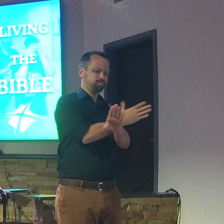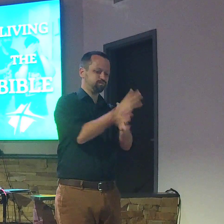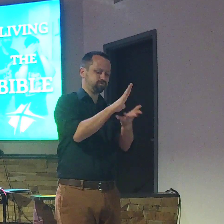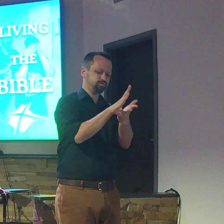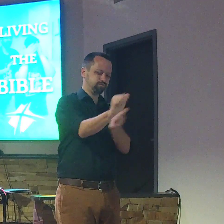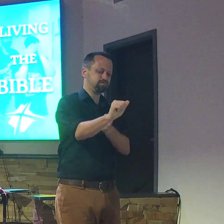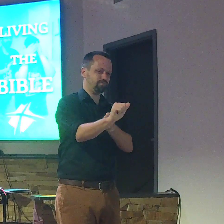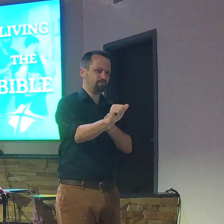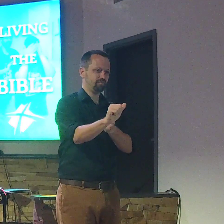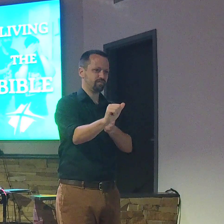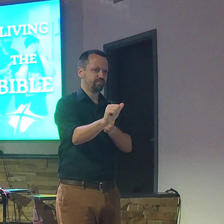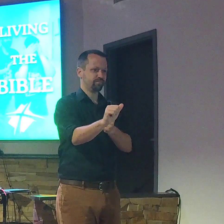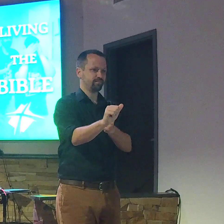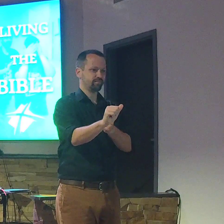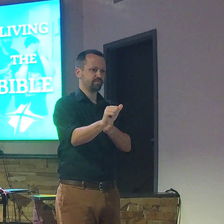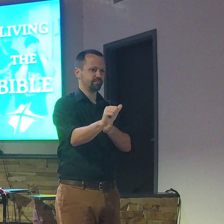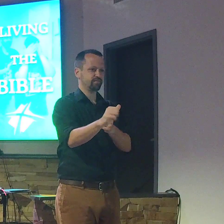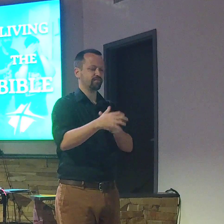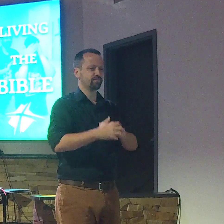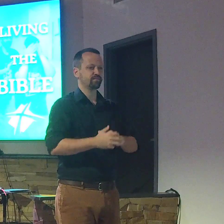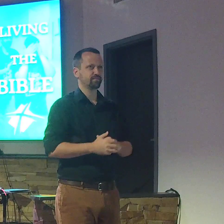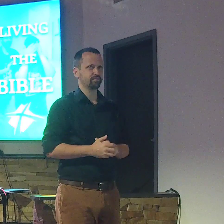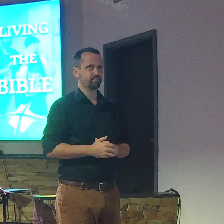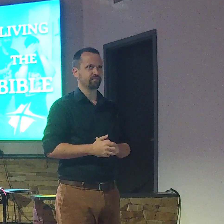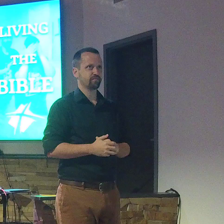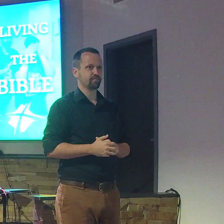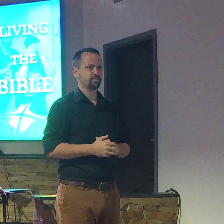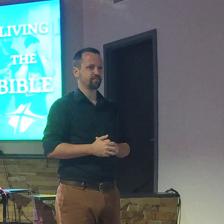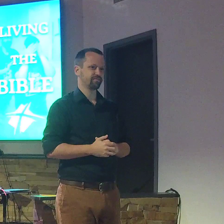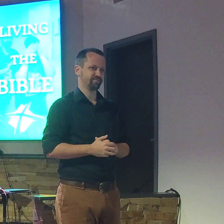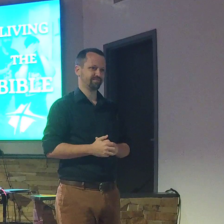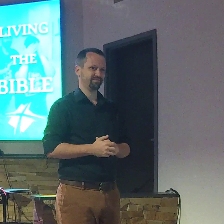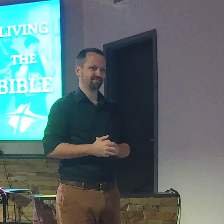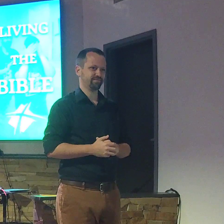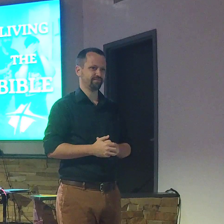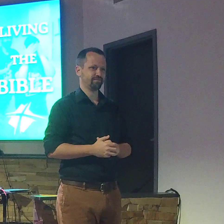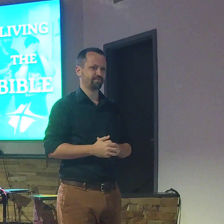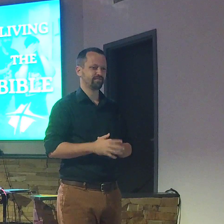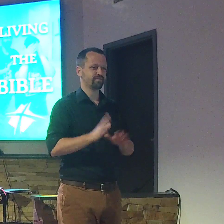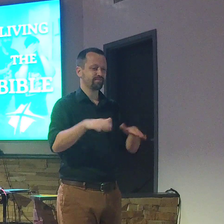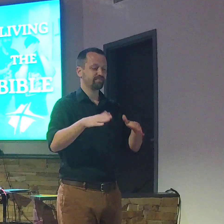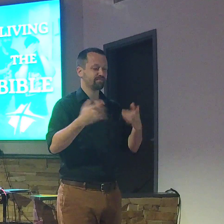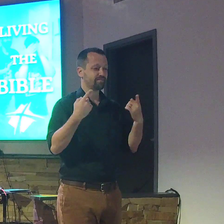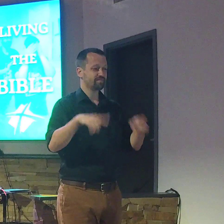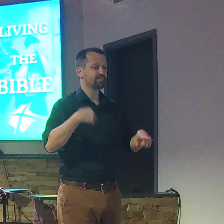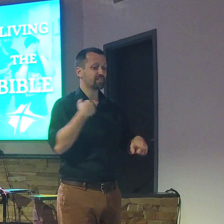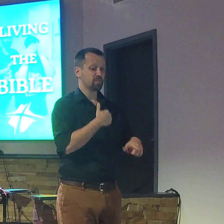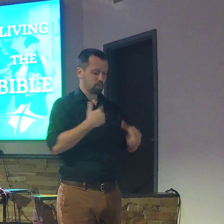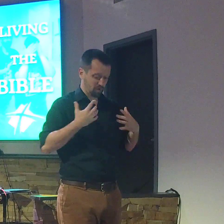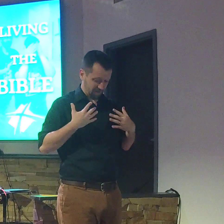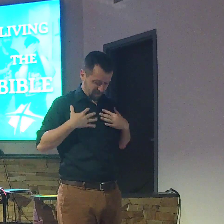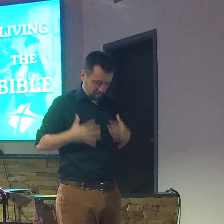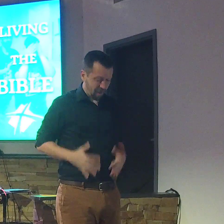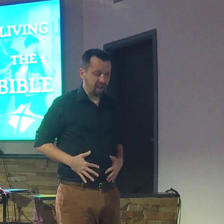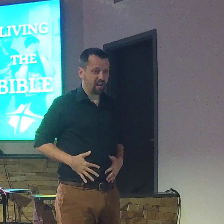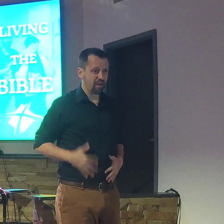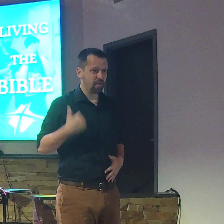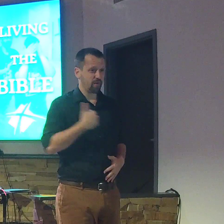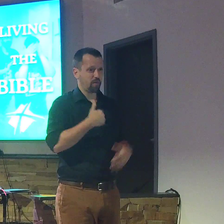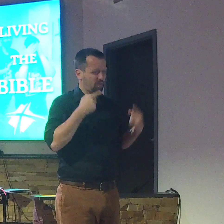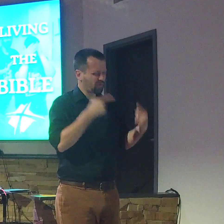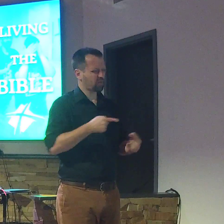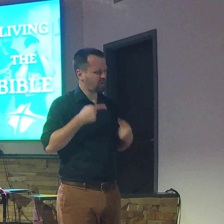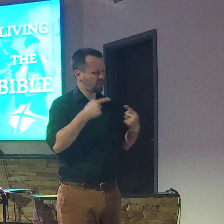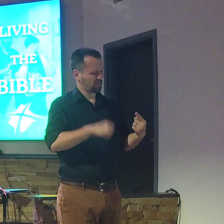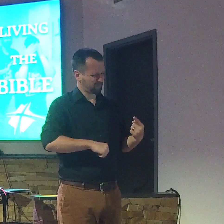Pride doesn't end well. As long as we're in this flesh, as long as we are in these bodies, we're going to battle pride. Satan will ever